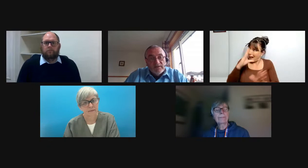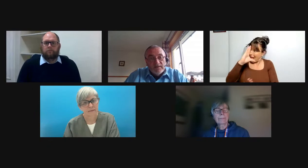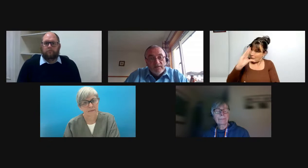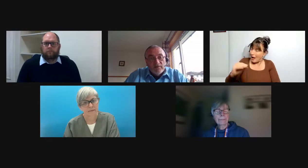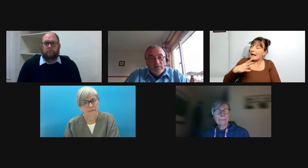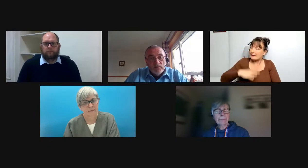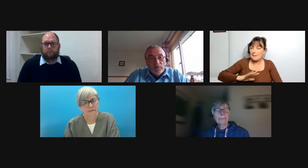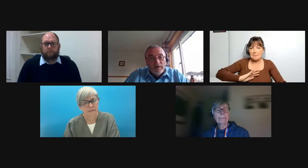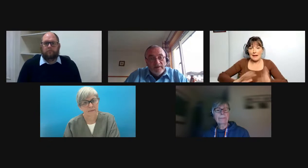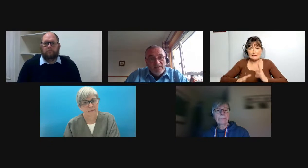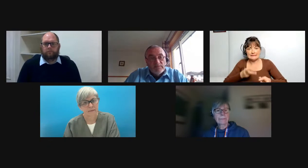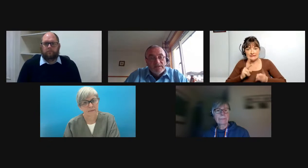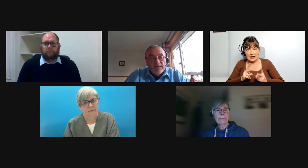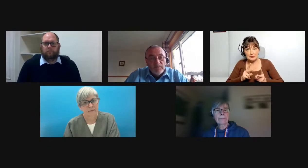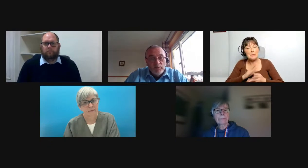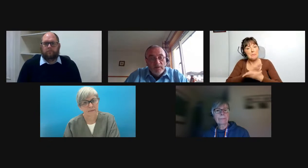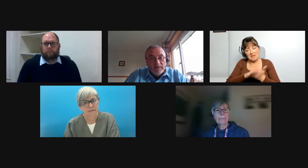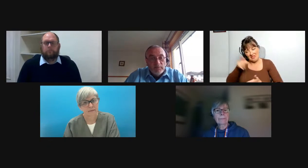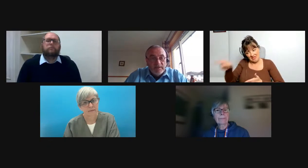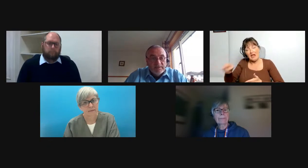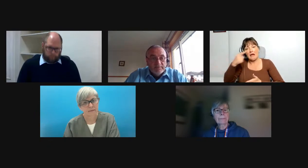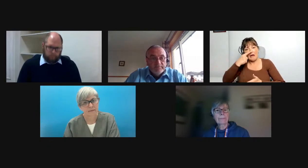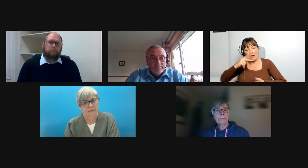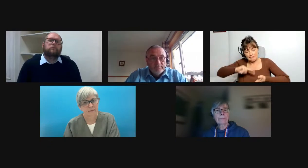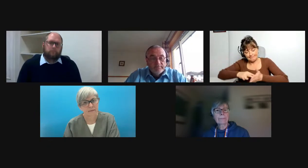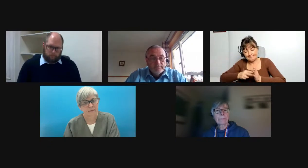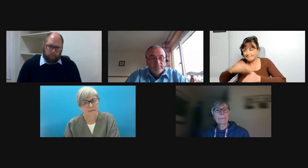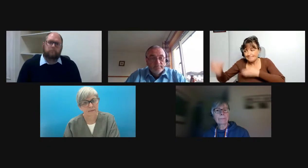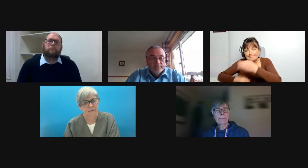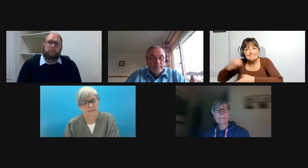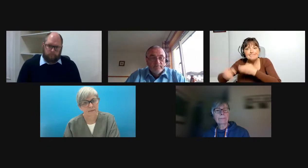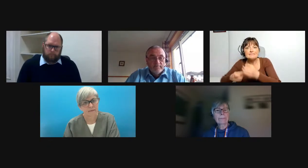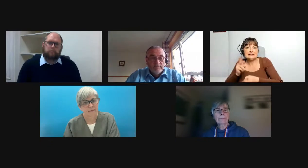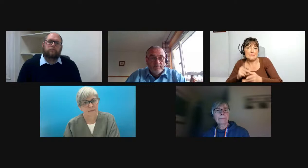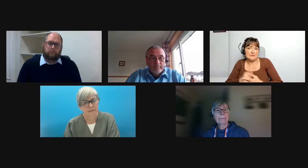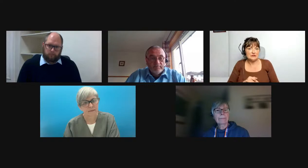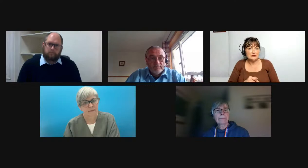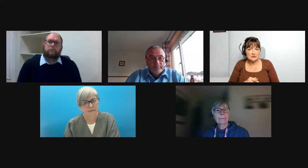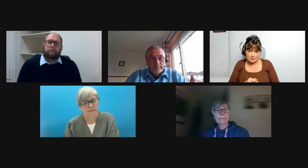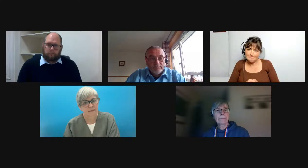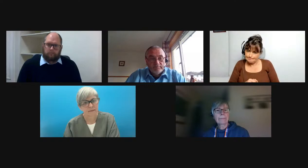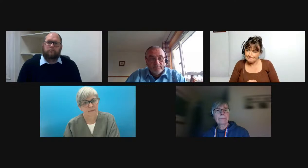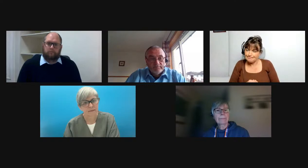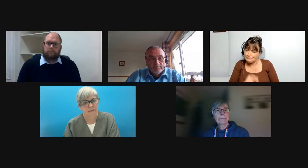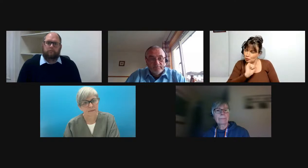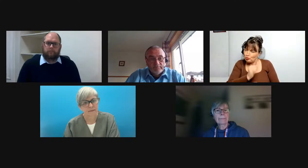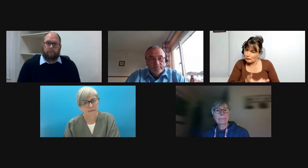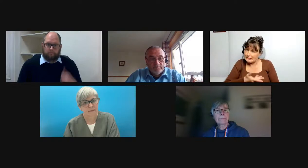so as that the local arrangements can be put into place.